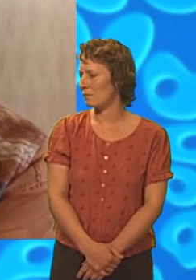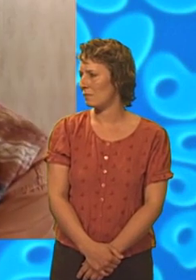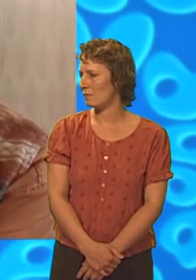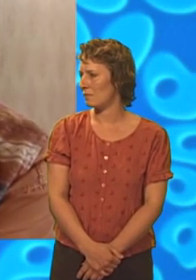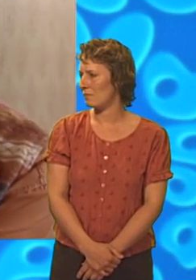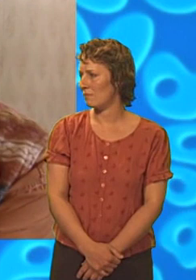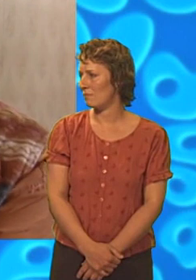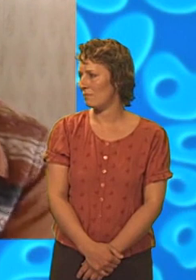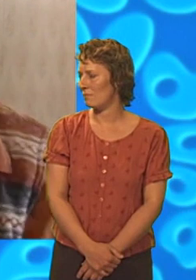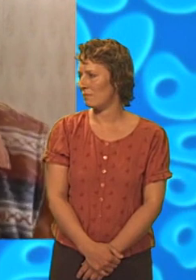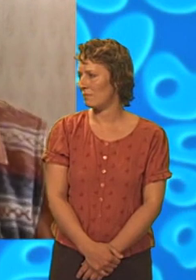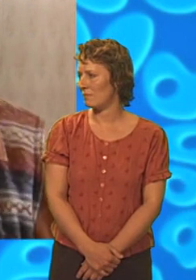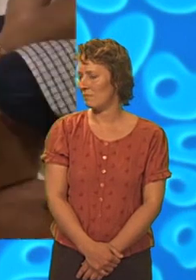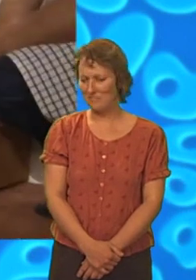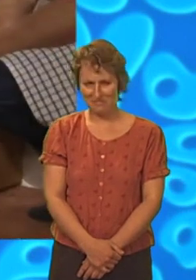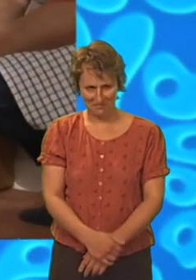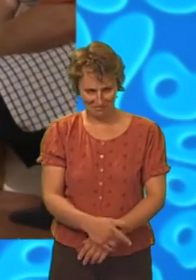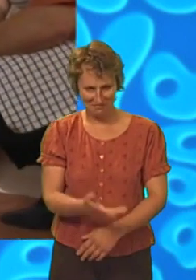There we are.